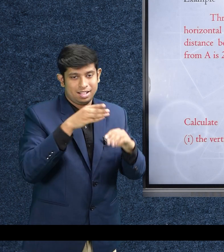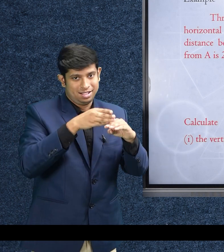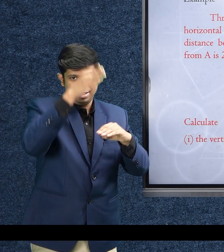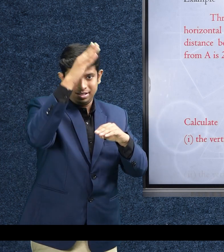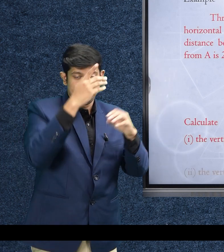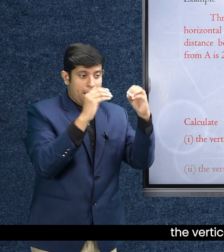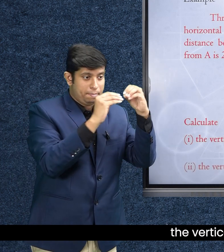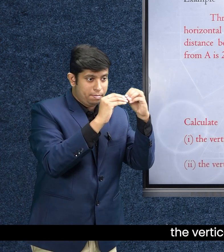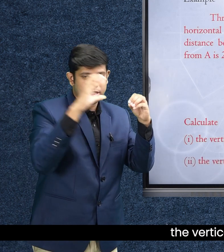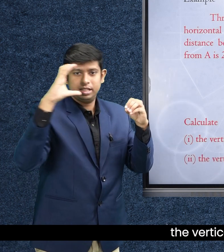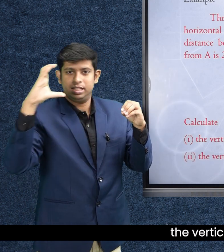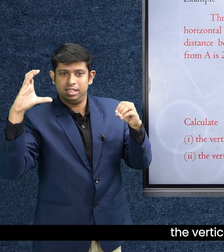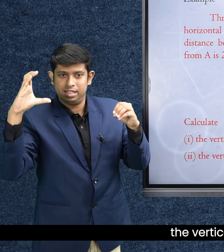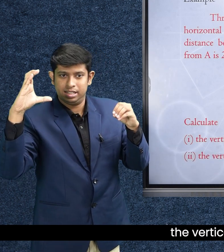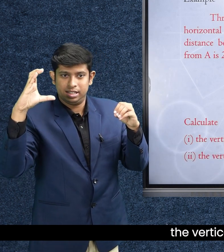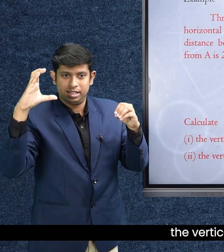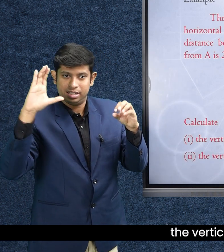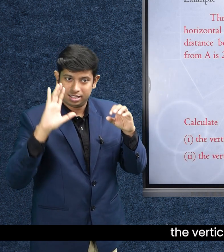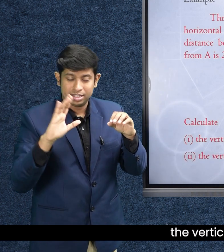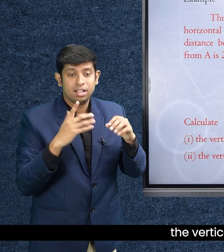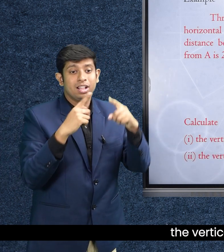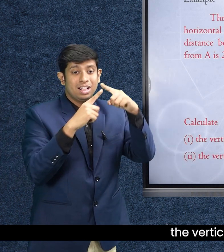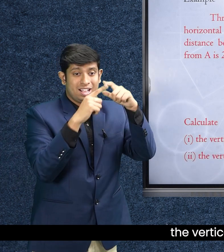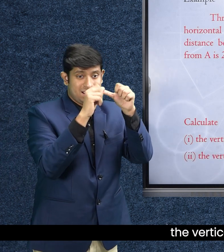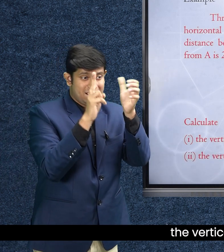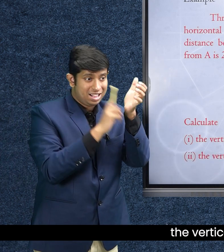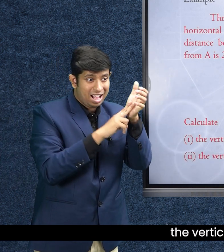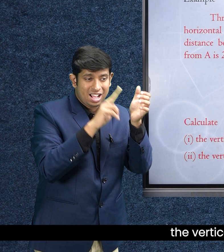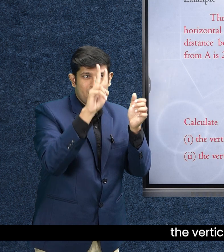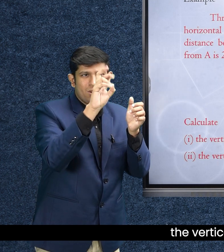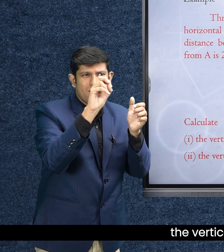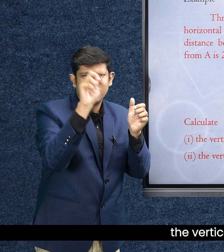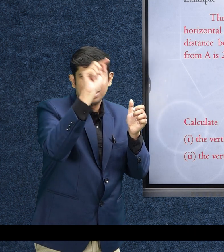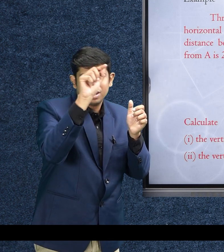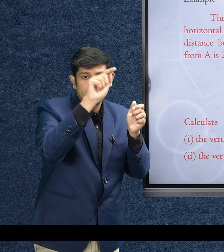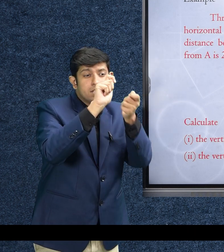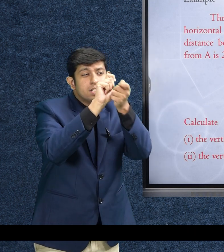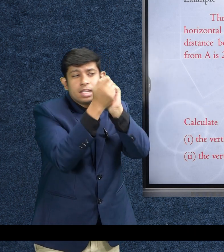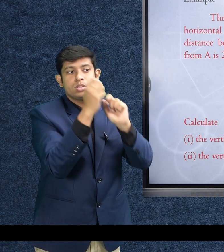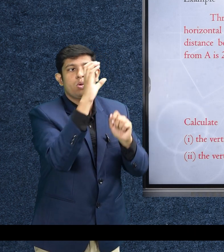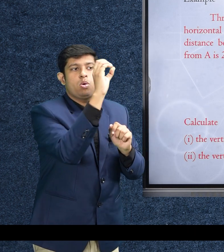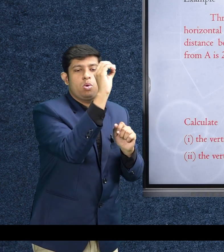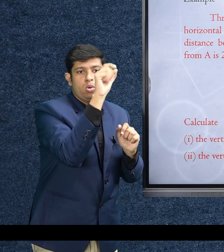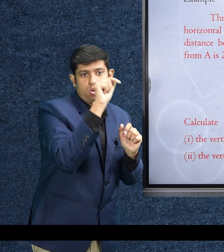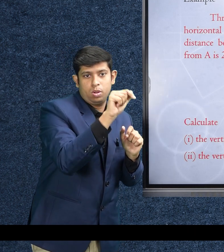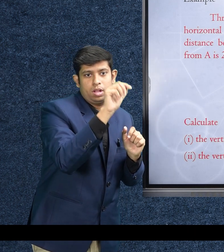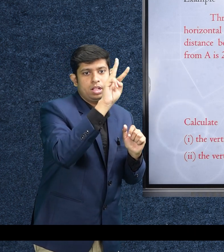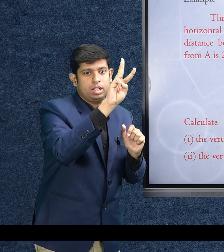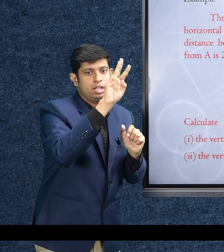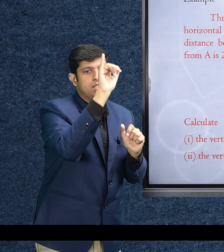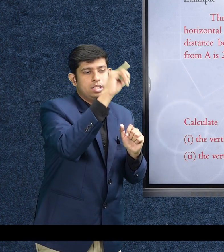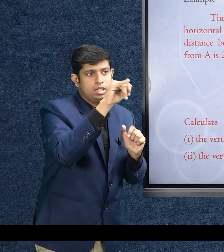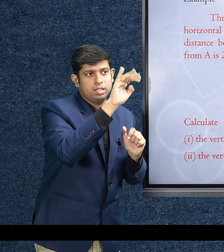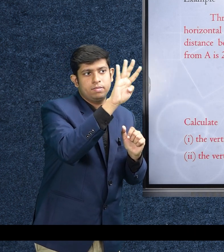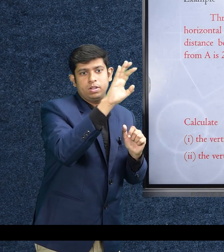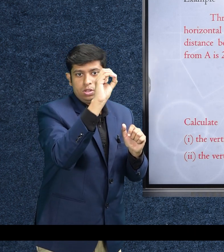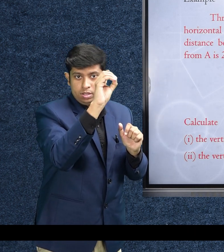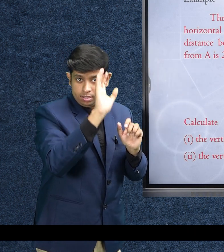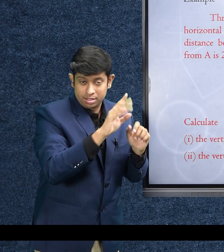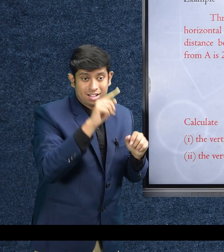and the vertical height between B and C. Tan 20 degrees is equal to 0.3640 and